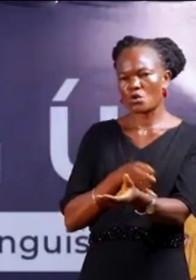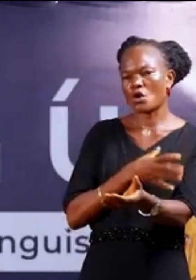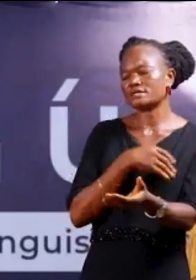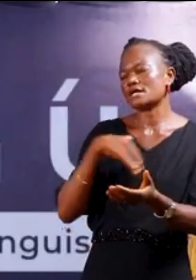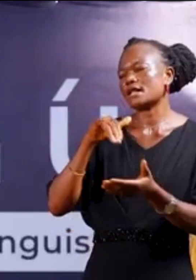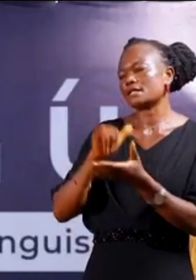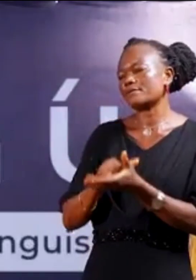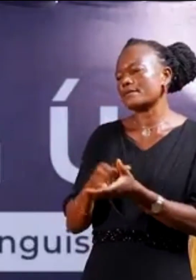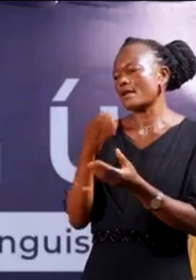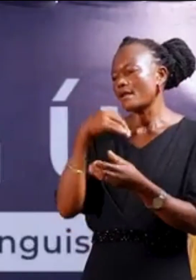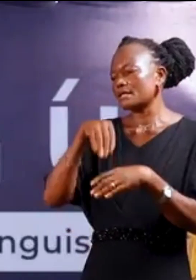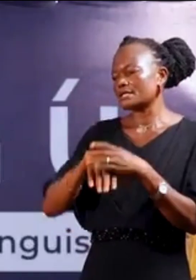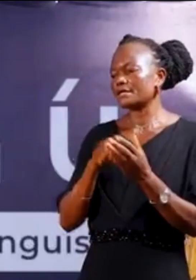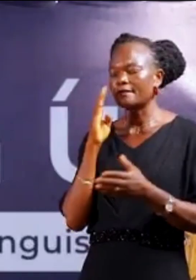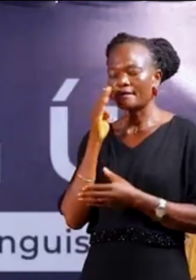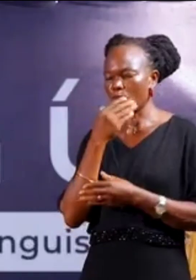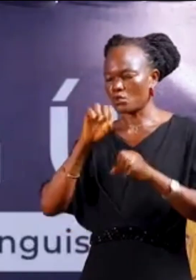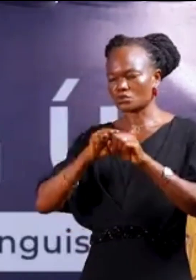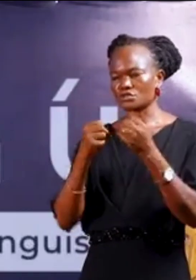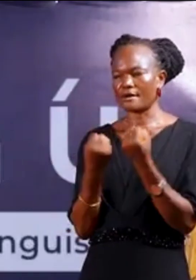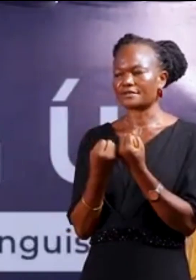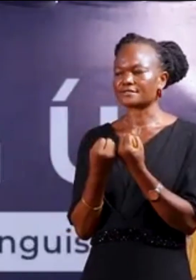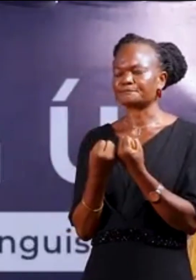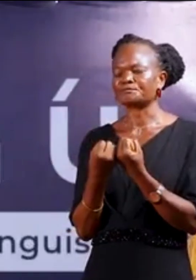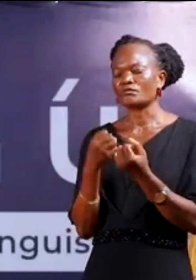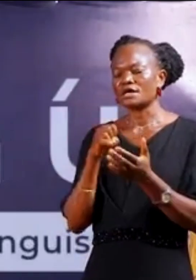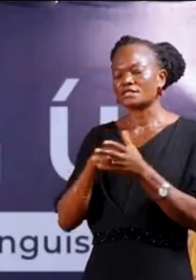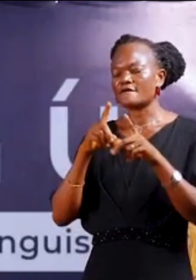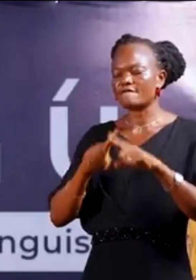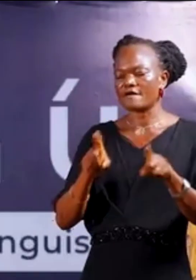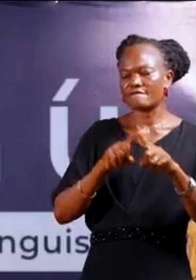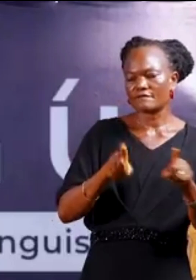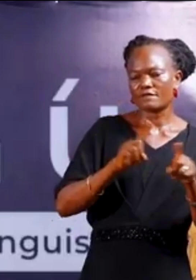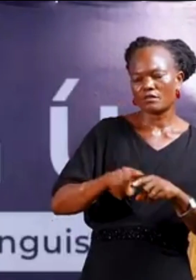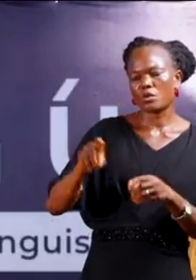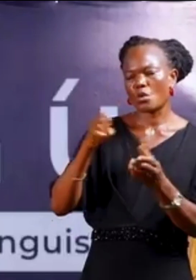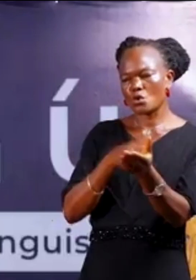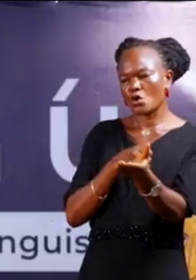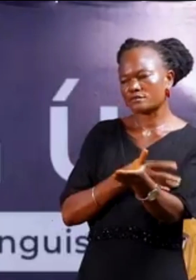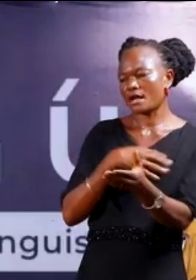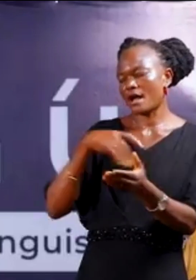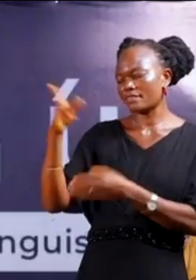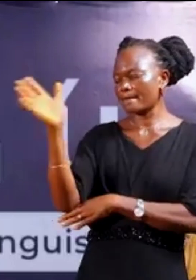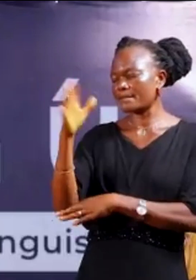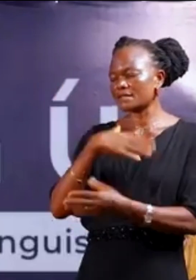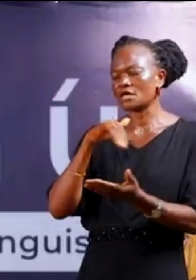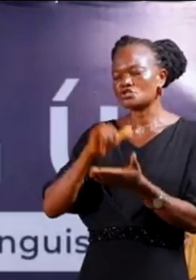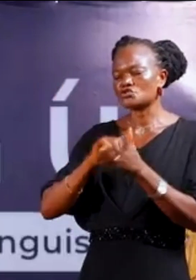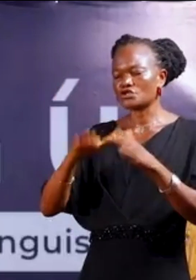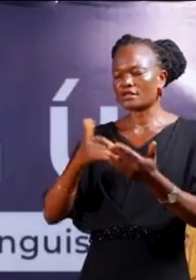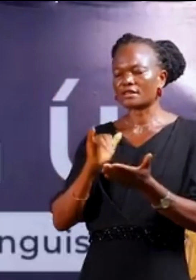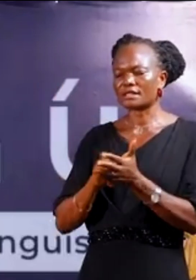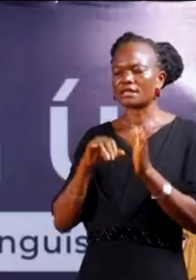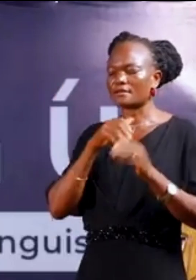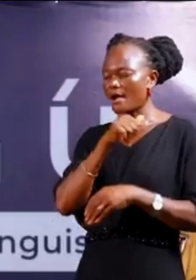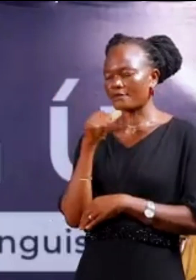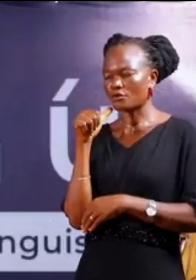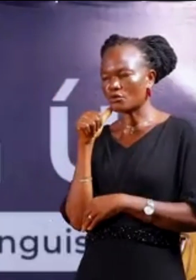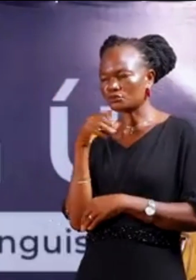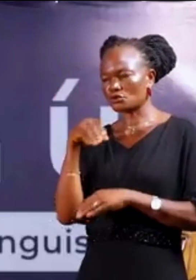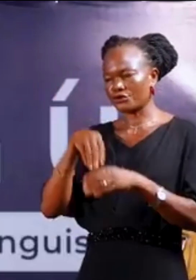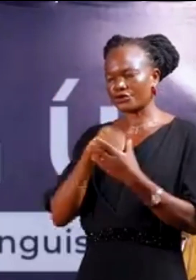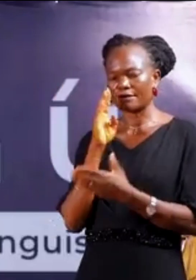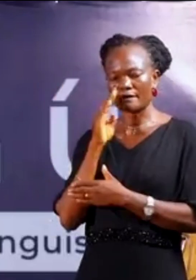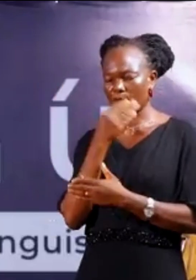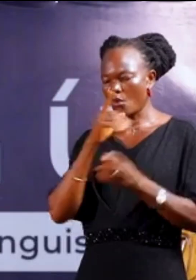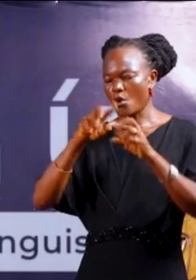in Igbo society. The variety of crops and plants attest to the antiquity of agriculture in